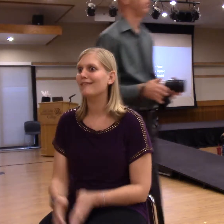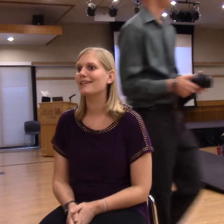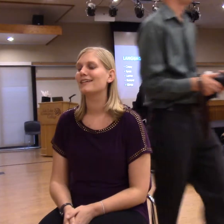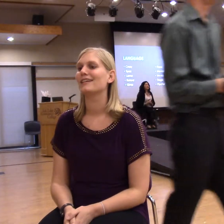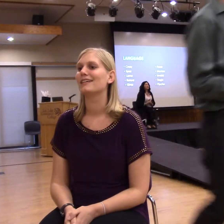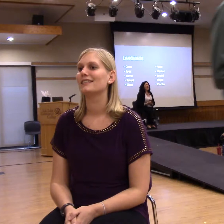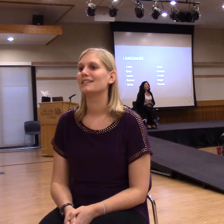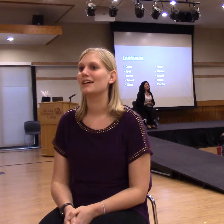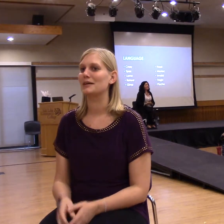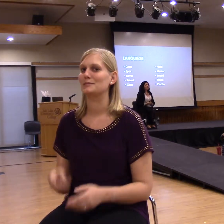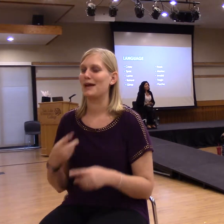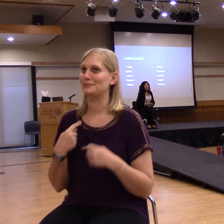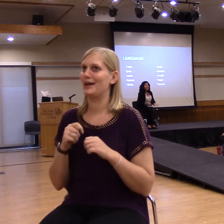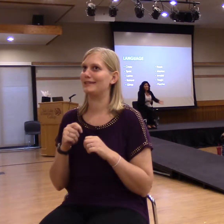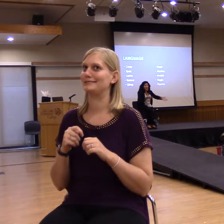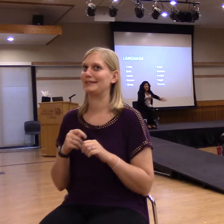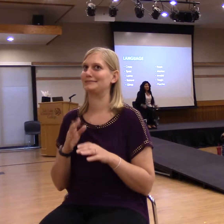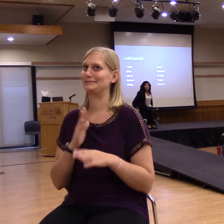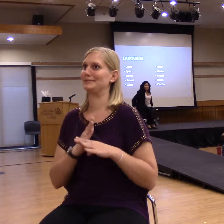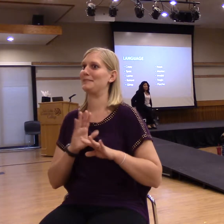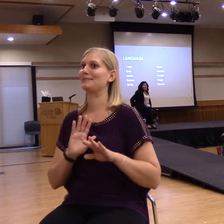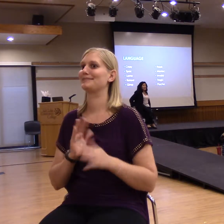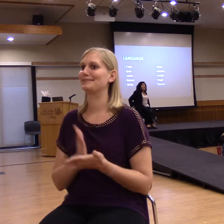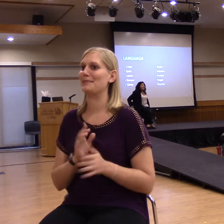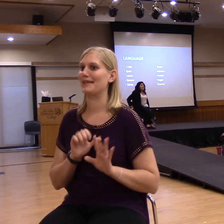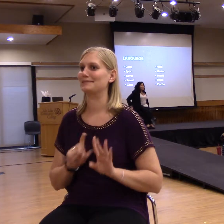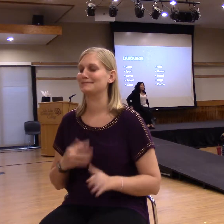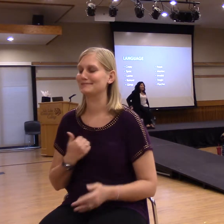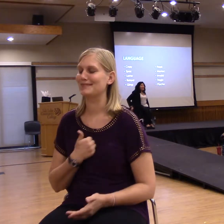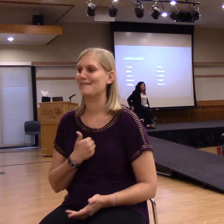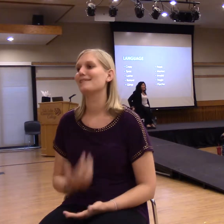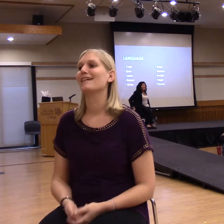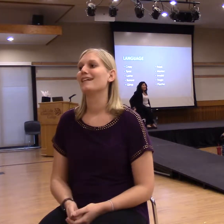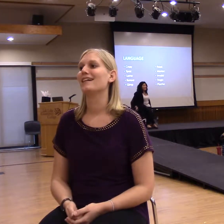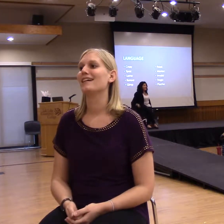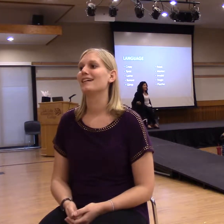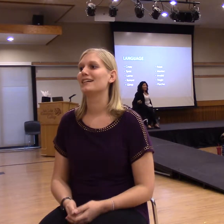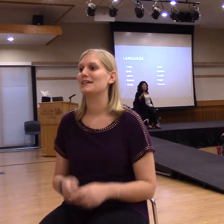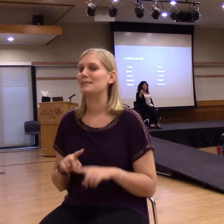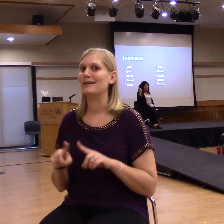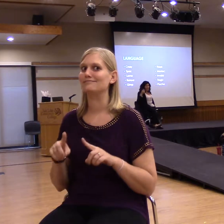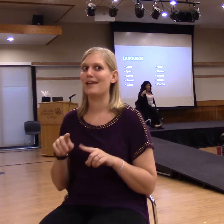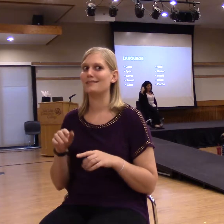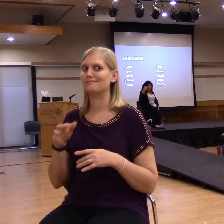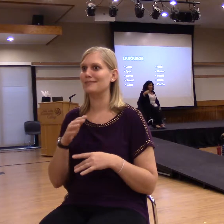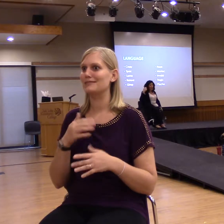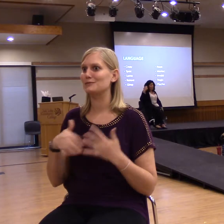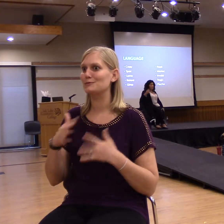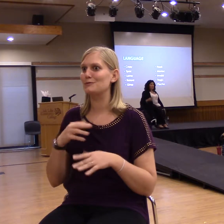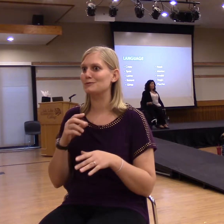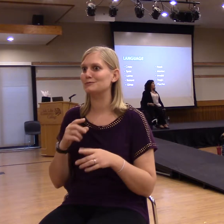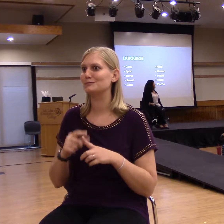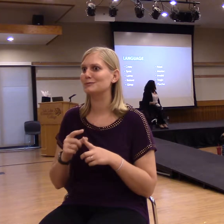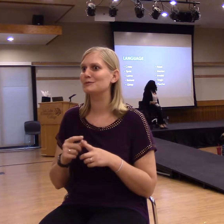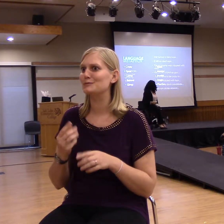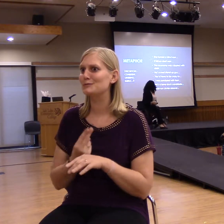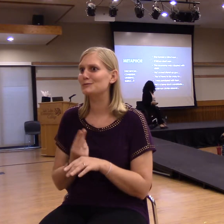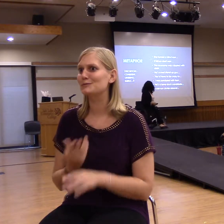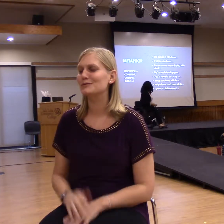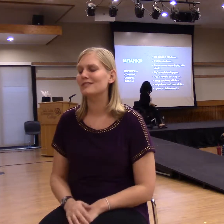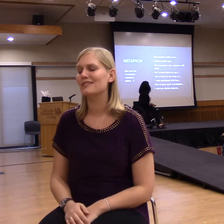I'm trying to unlearn that myself, and it's hard. Because again, this is our language, this is our society, this is what we know.